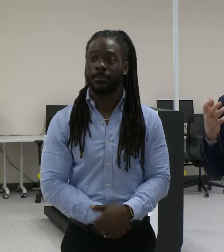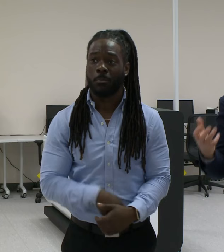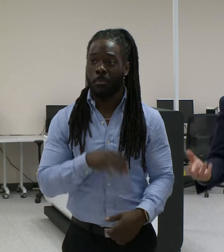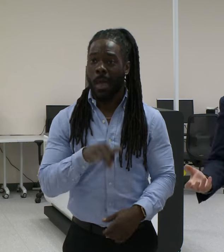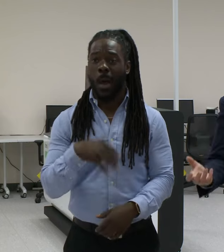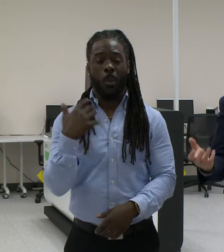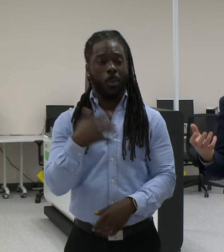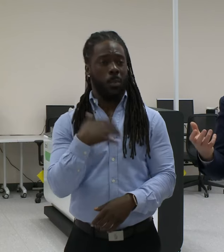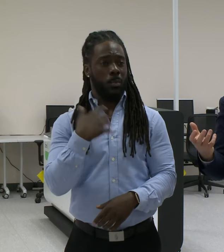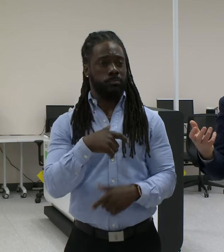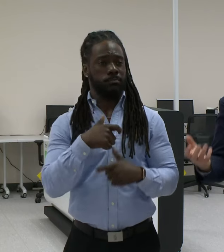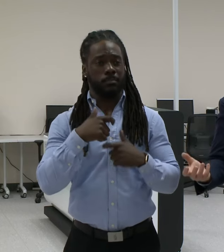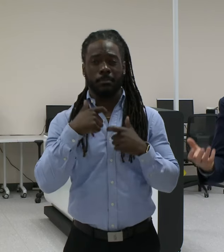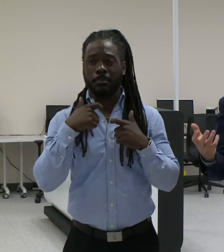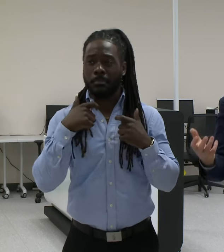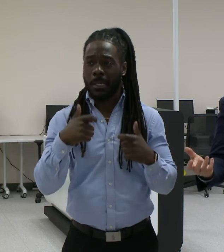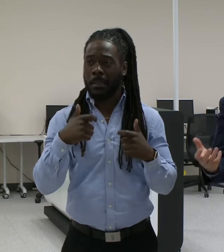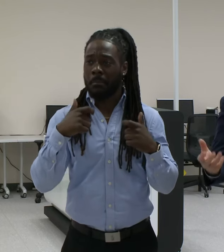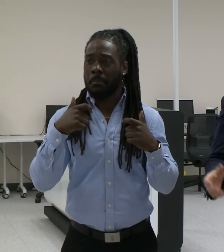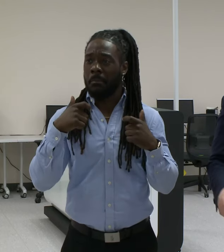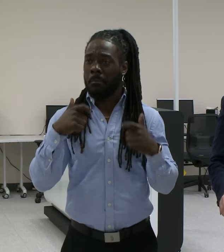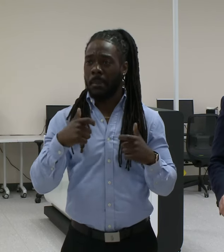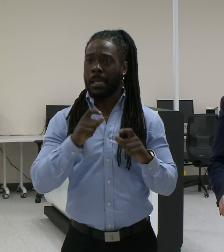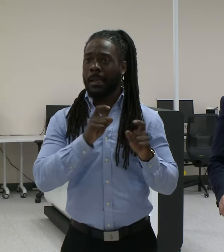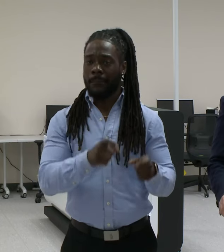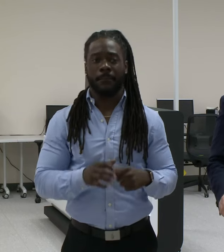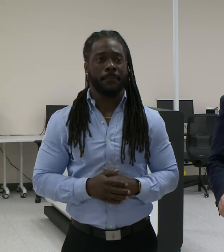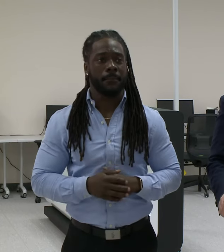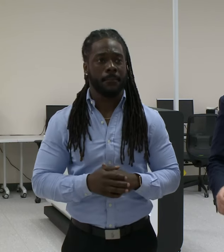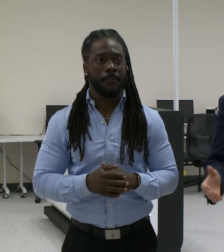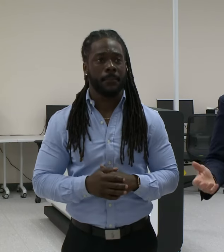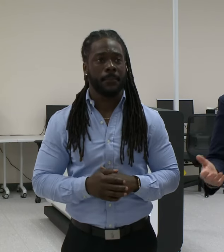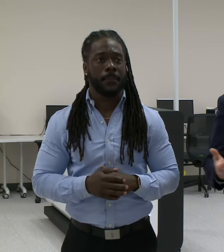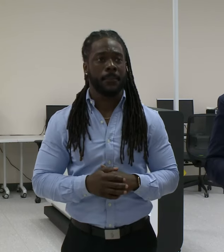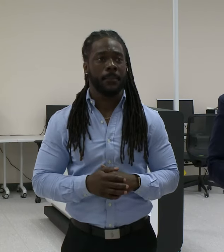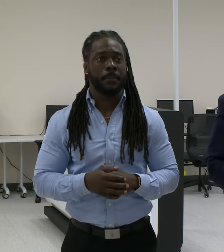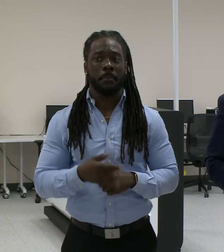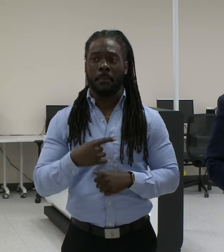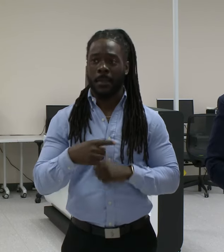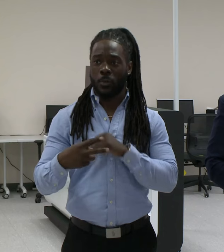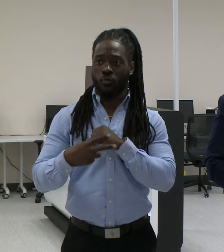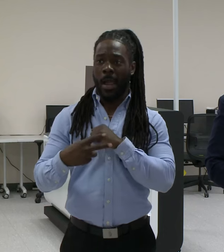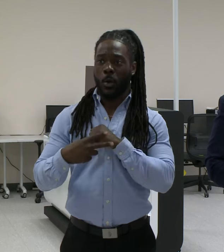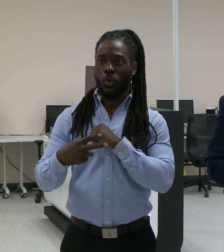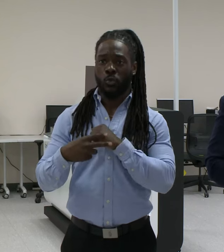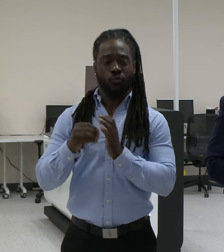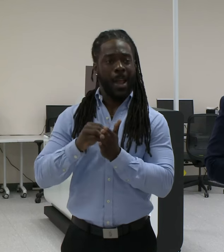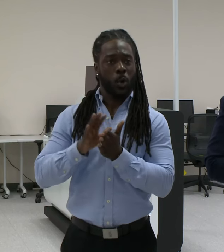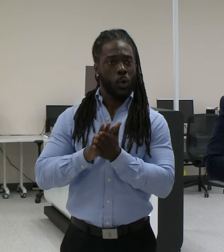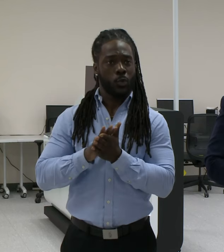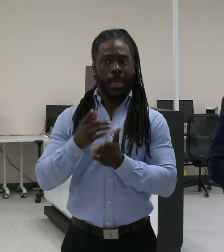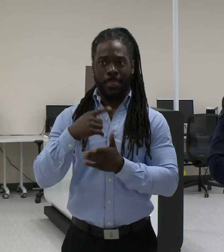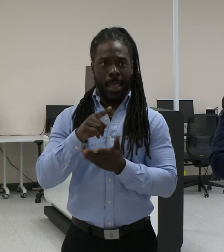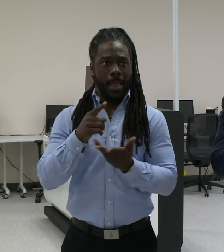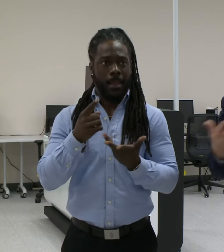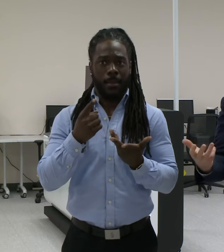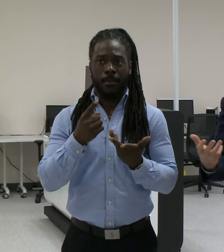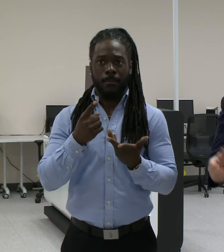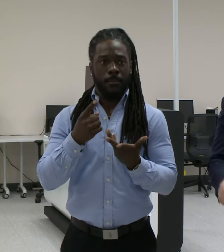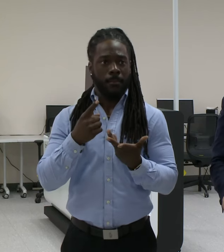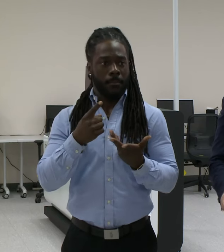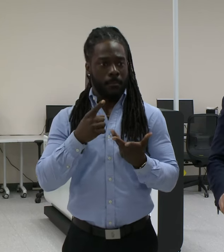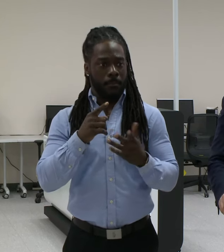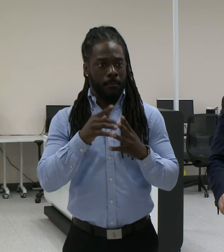a huge, huge gift. I mean, these are records that belong to the American people, and it's important that we share